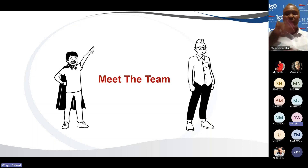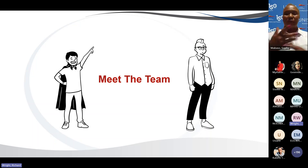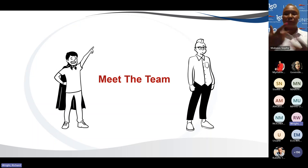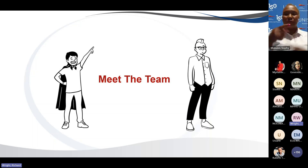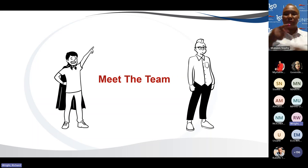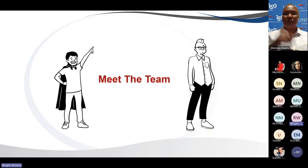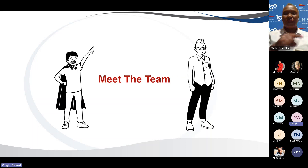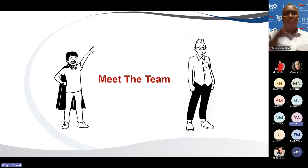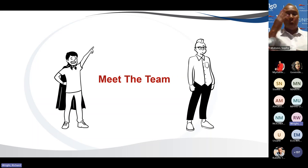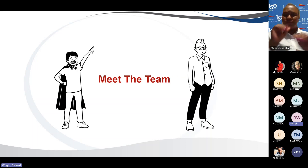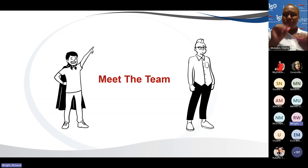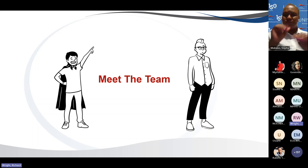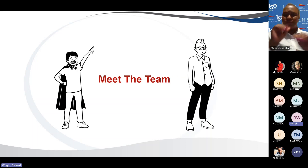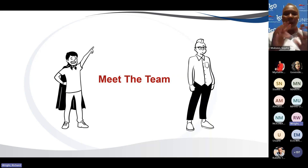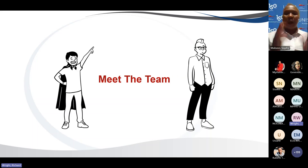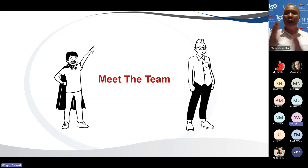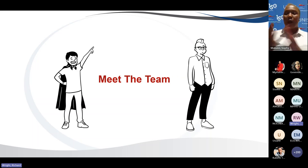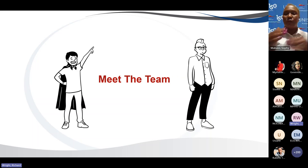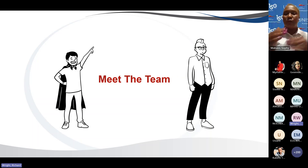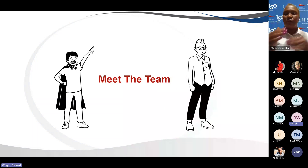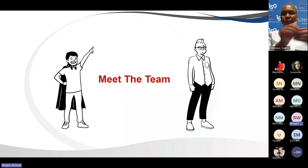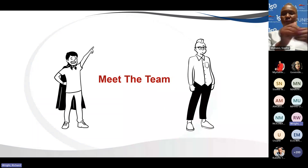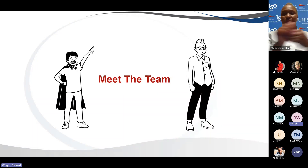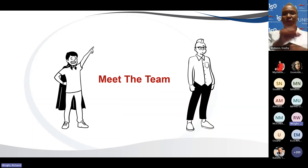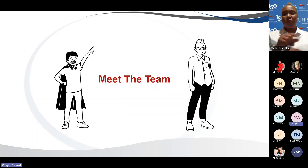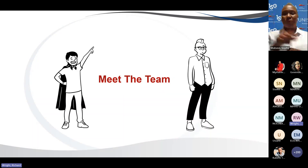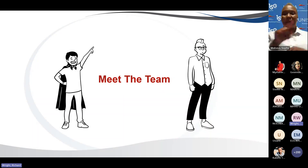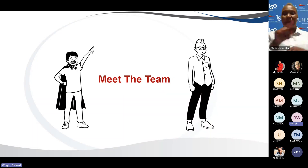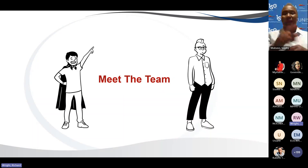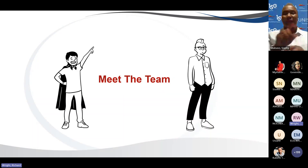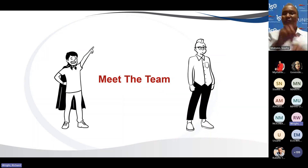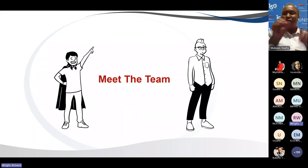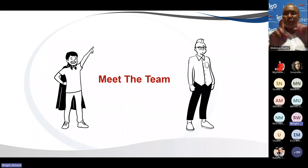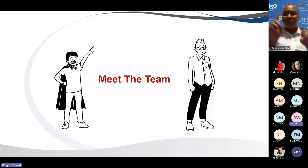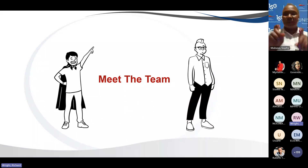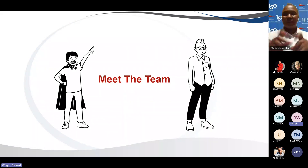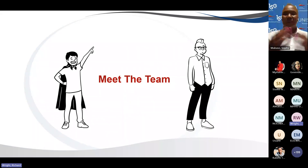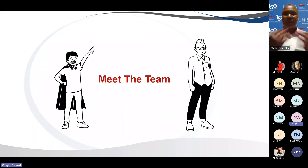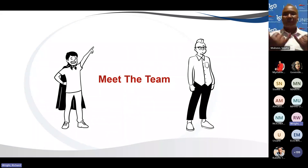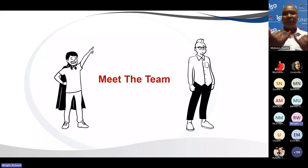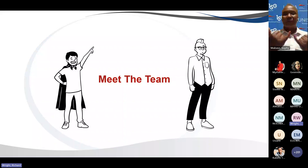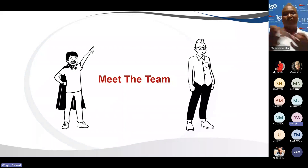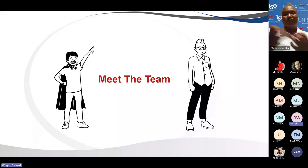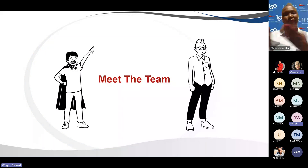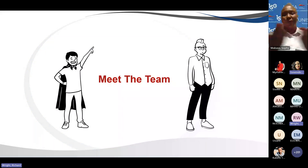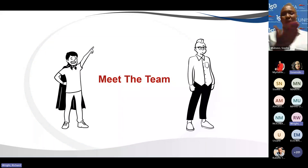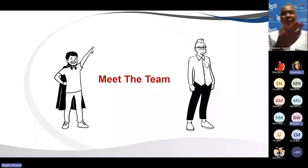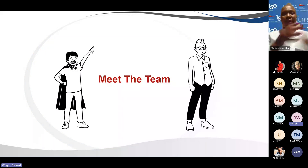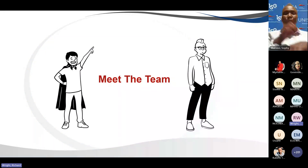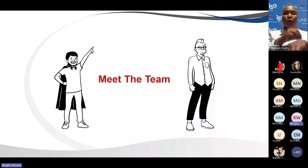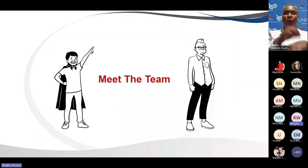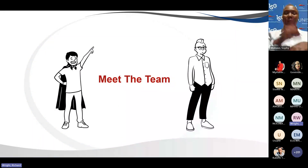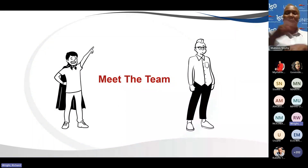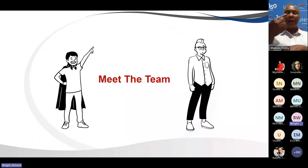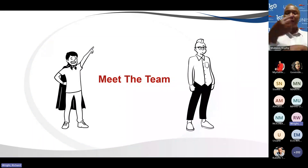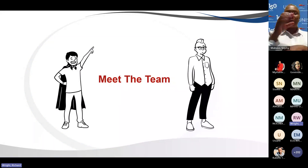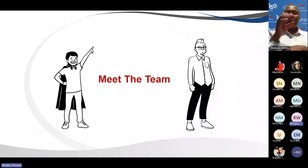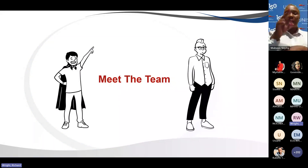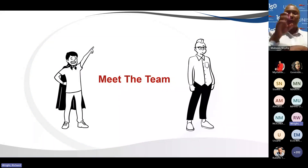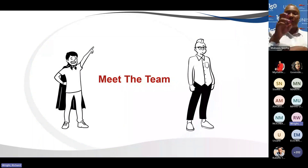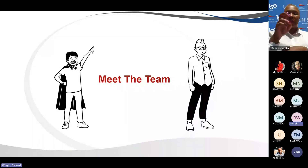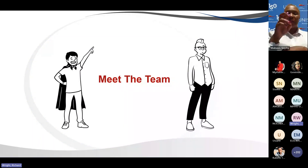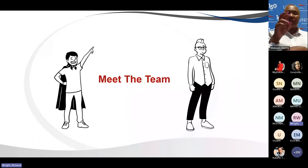know exactly how to guide you with these types of questions. So for this, I'm going to hand over to Dr. Govender and Dr. Mpalele